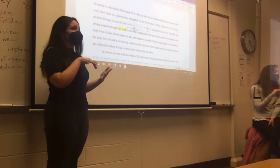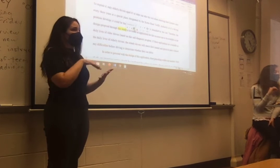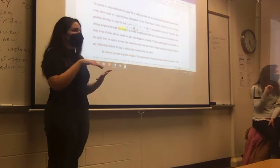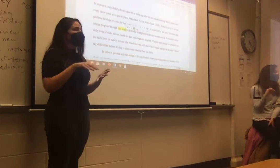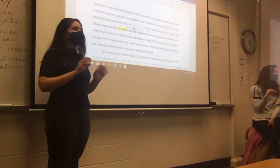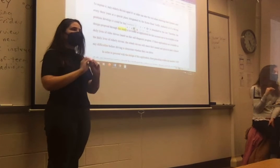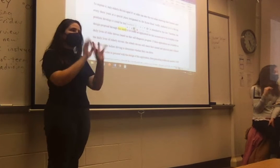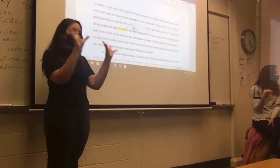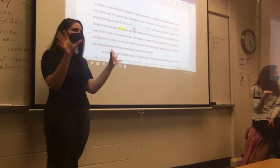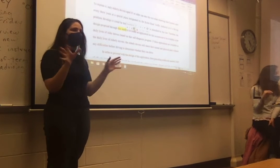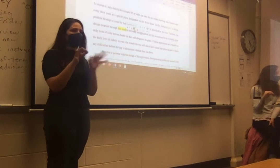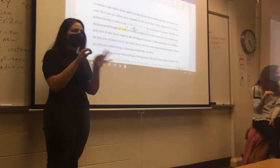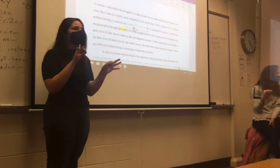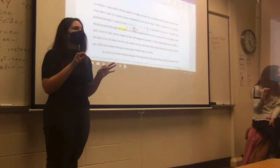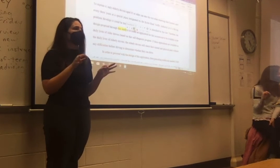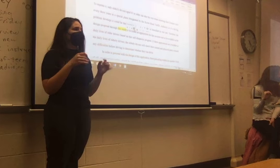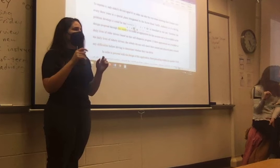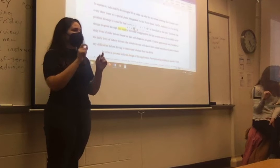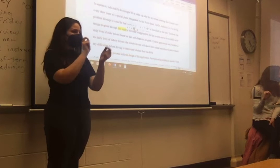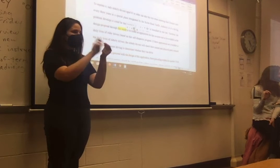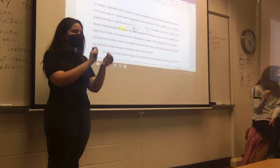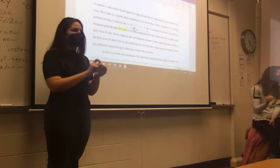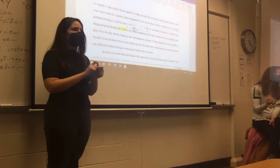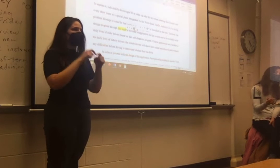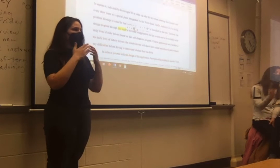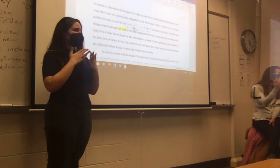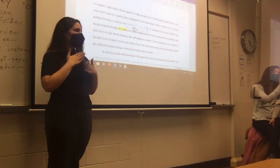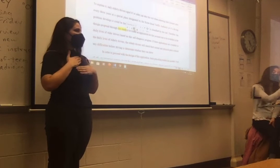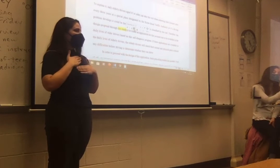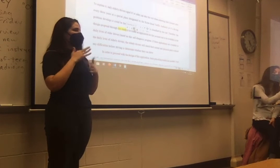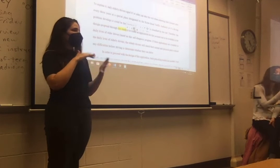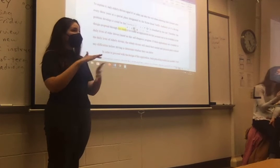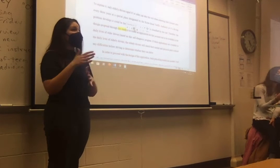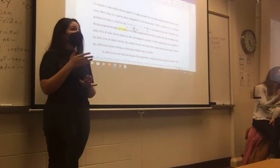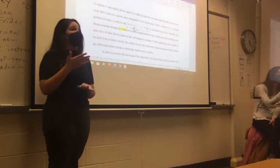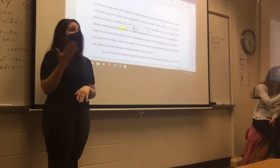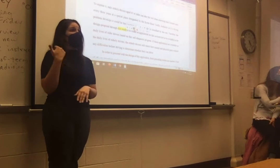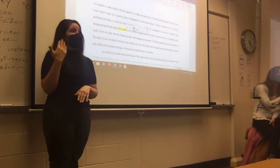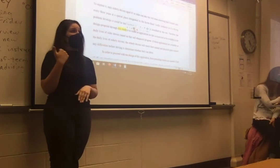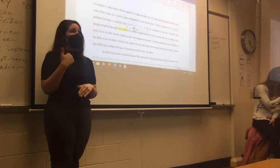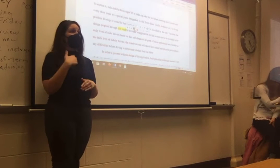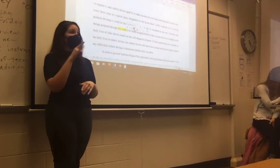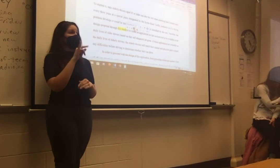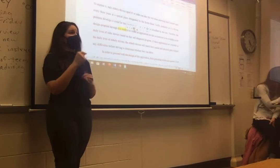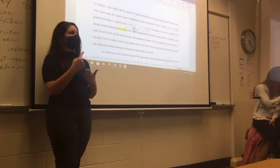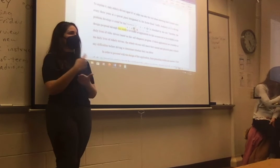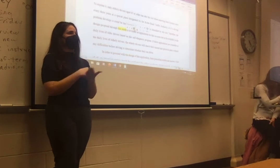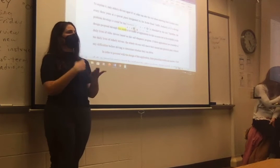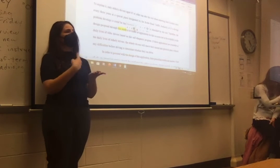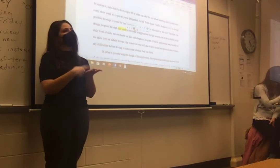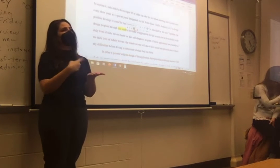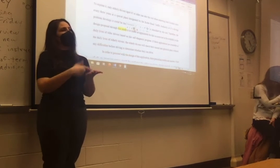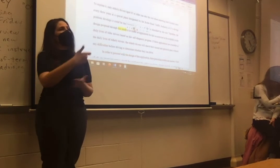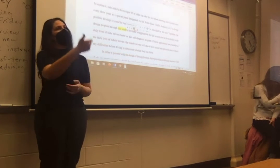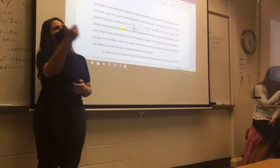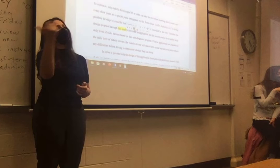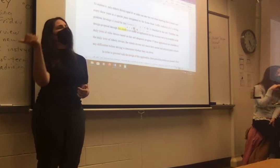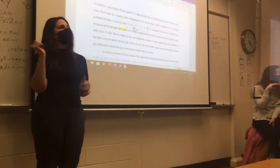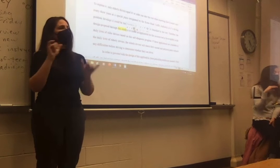I'm telling you the details of my study. Before, I was talking about the limitations of the previous system. Now